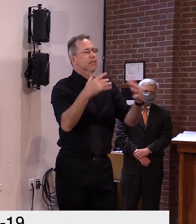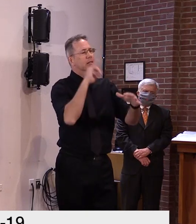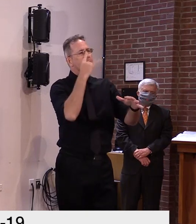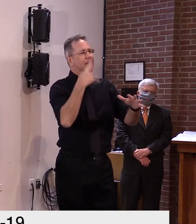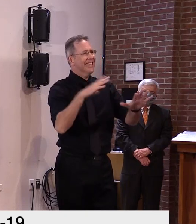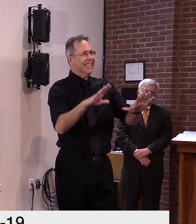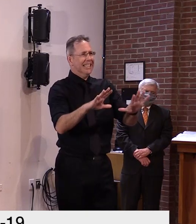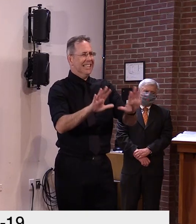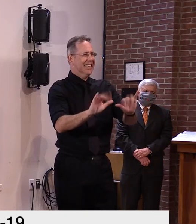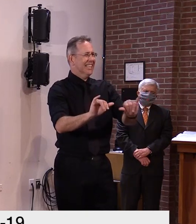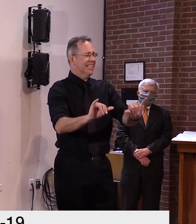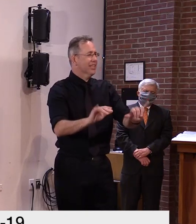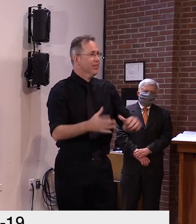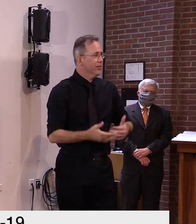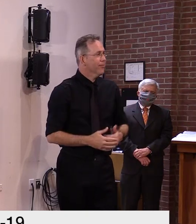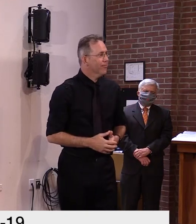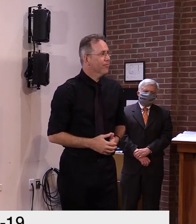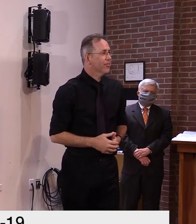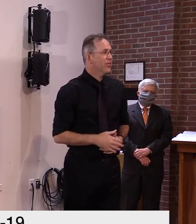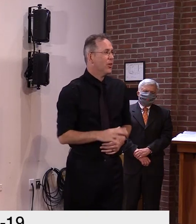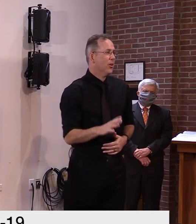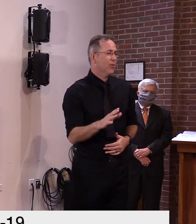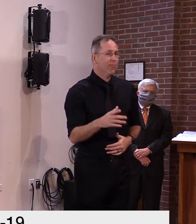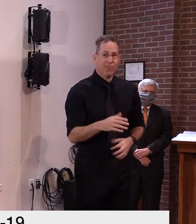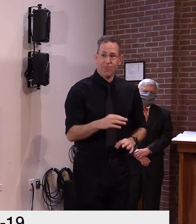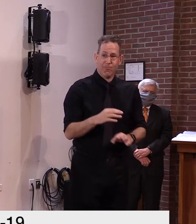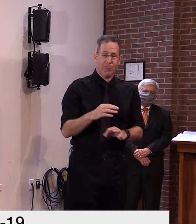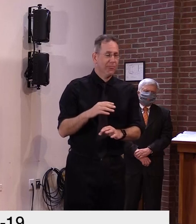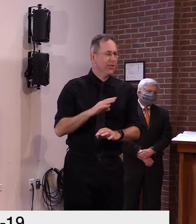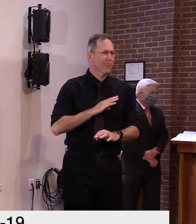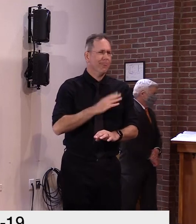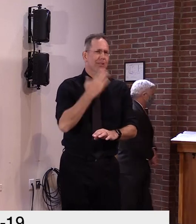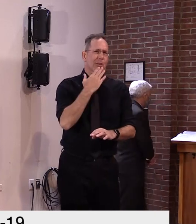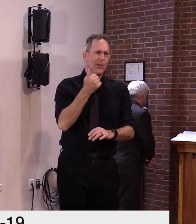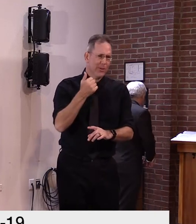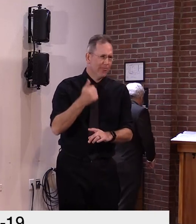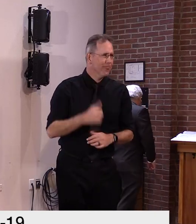Okay, great. Thank you very much. Kat, WCAX.